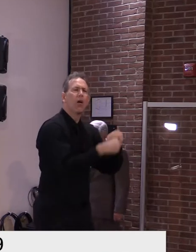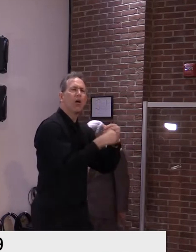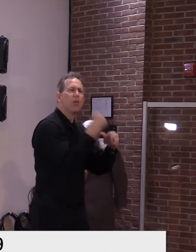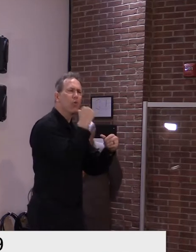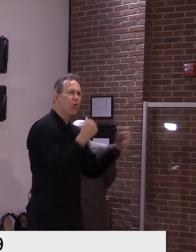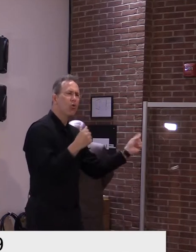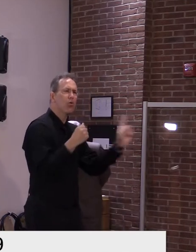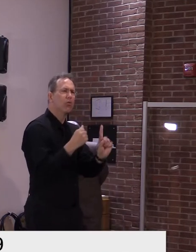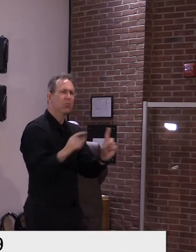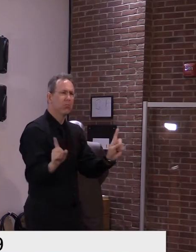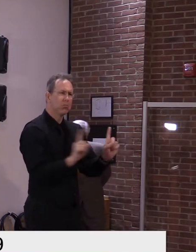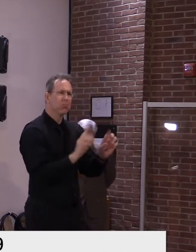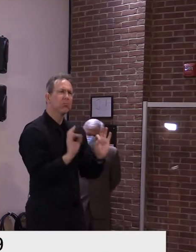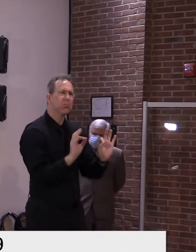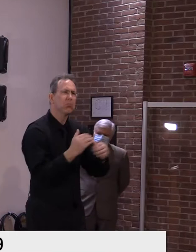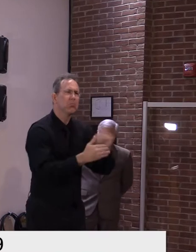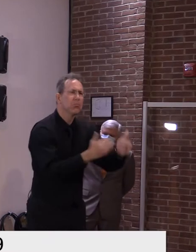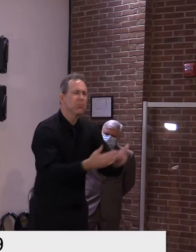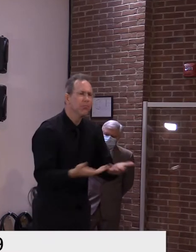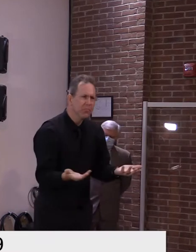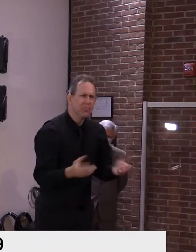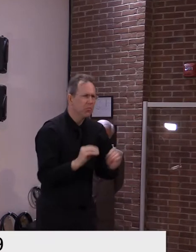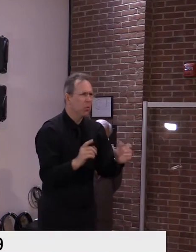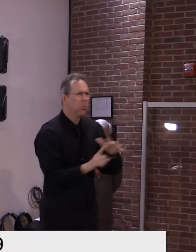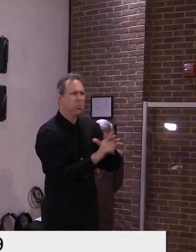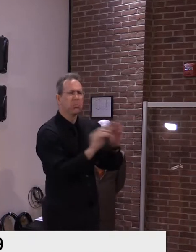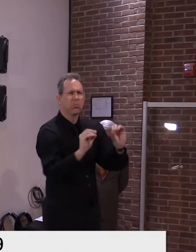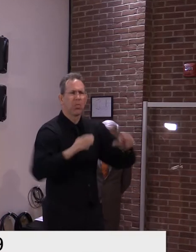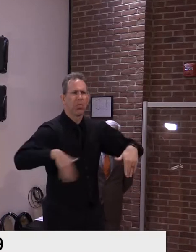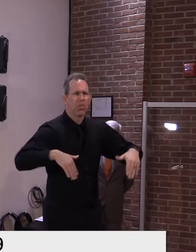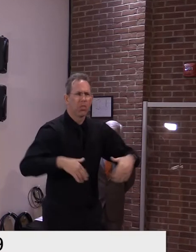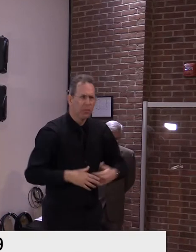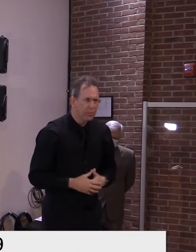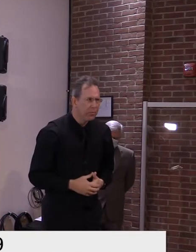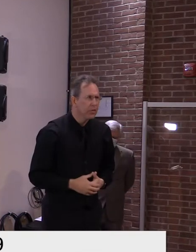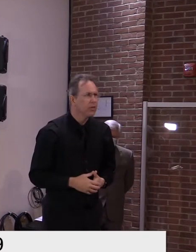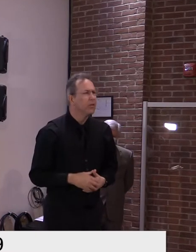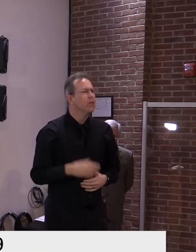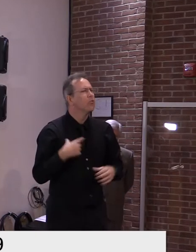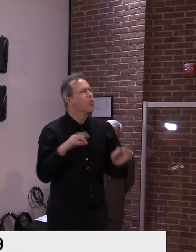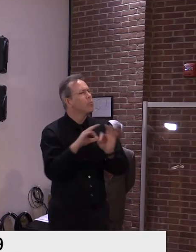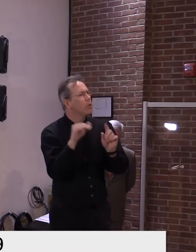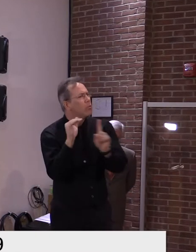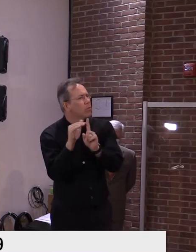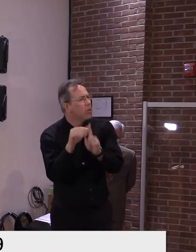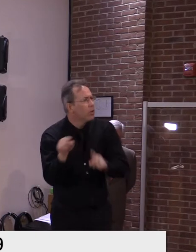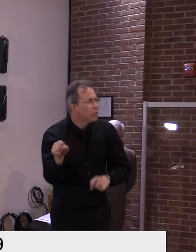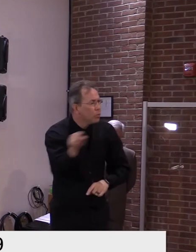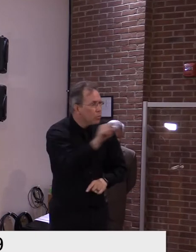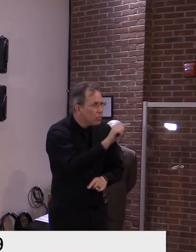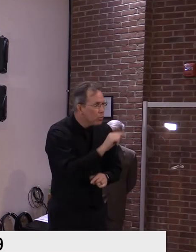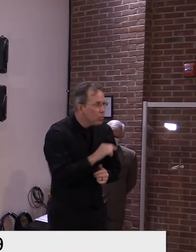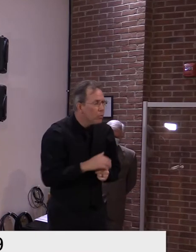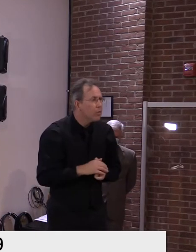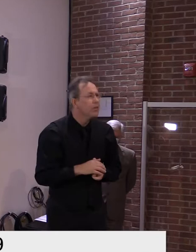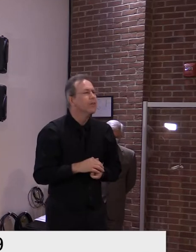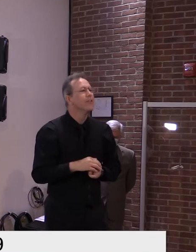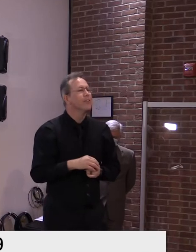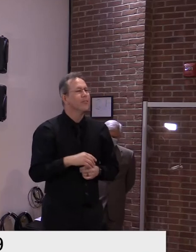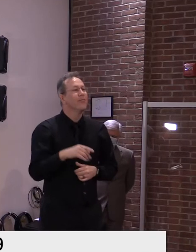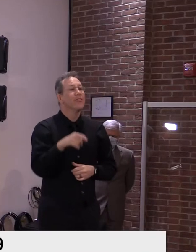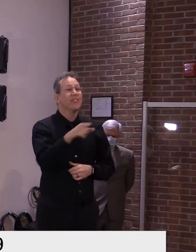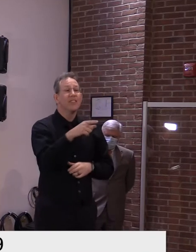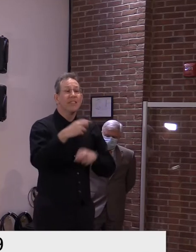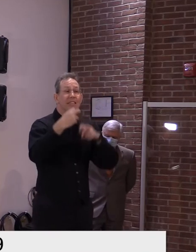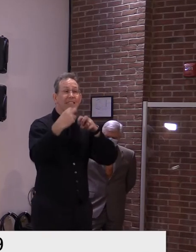within the restaurant environment. So just as a reminder, patrons must be seated while they're at the